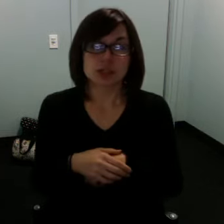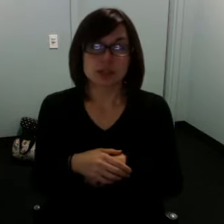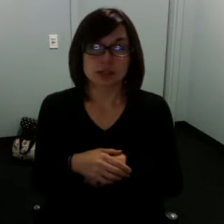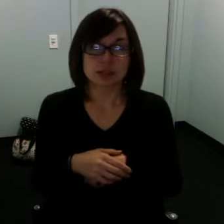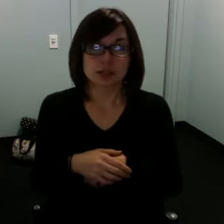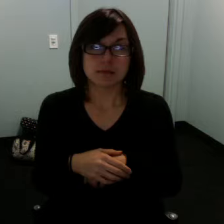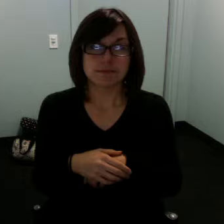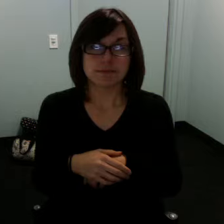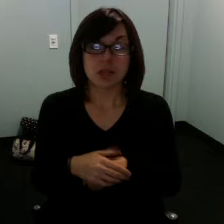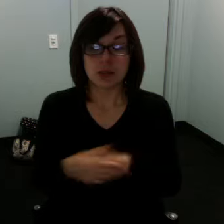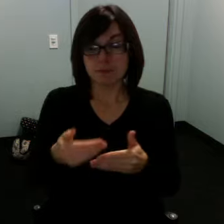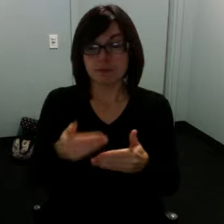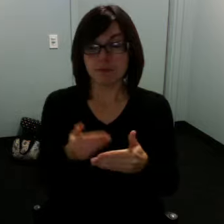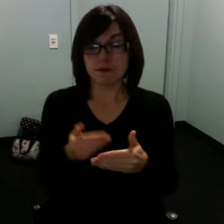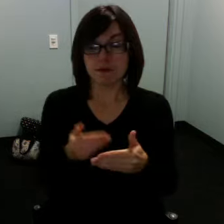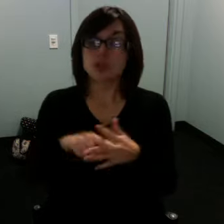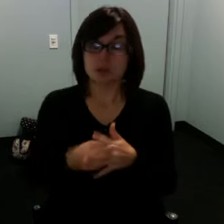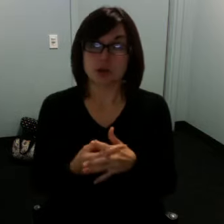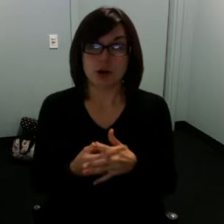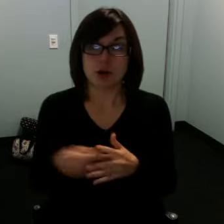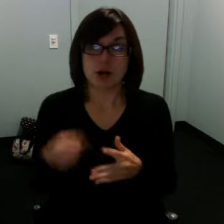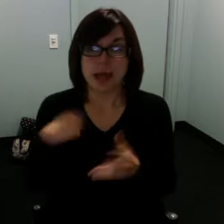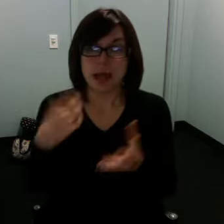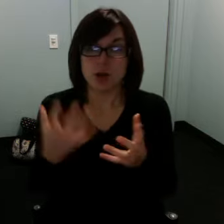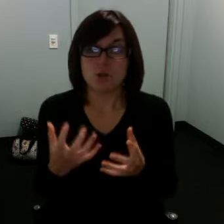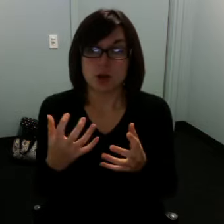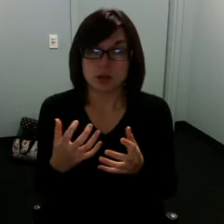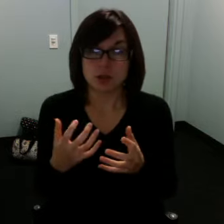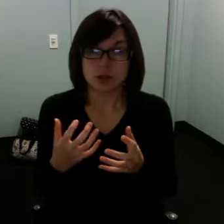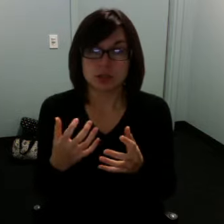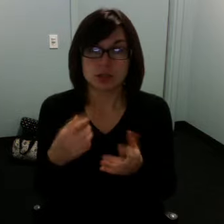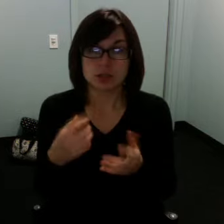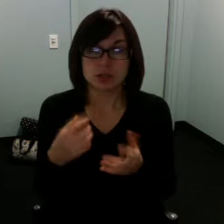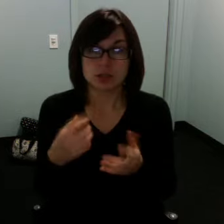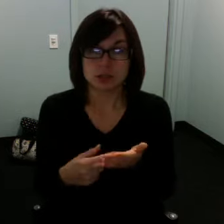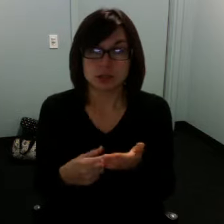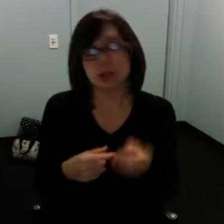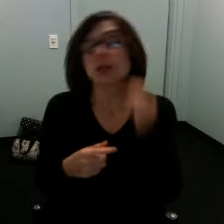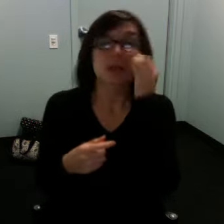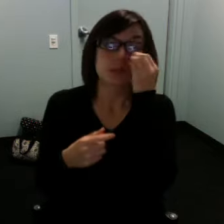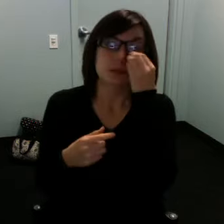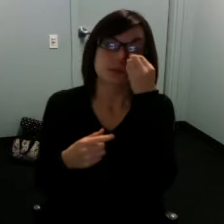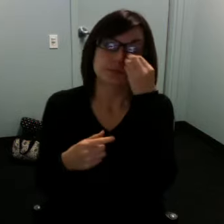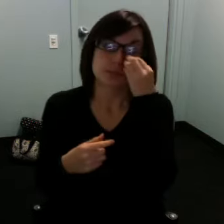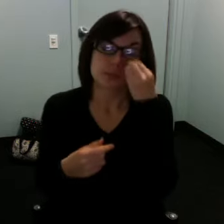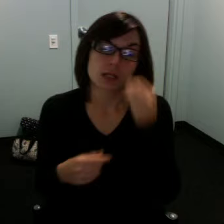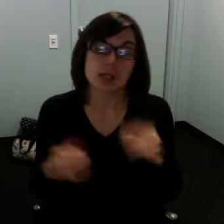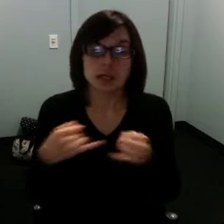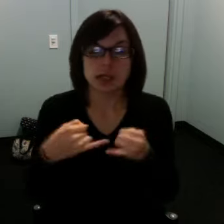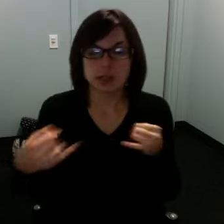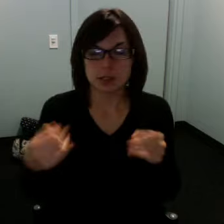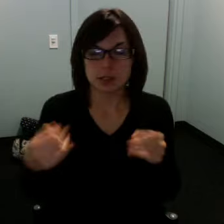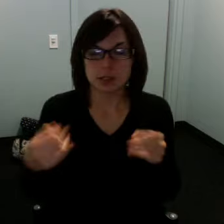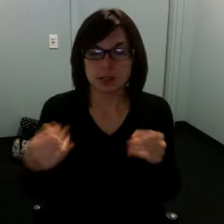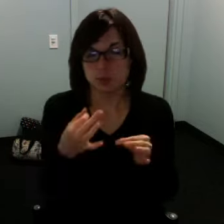anywhere, systems of linear equations can be bigger than just two equations. You could have 3 equations or 4 equations. We're just going to focus